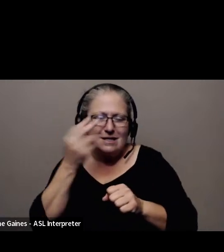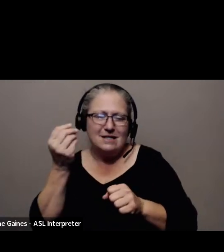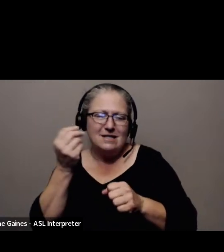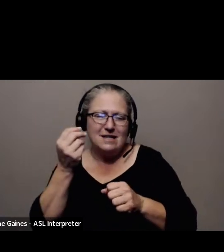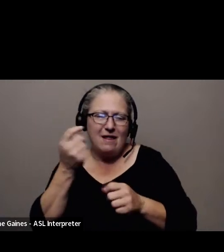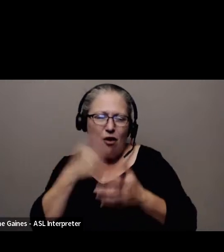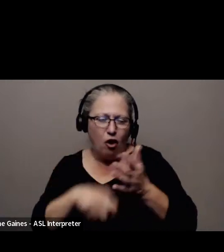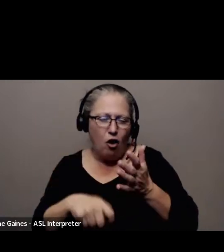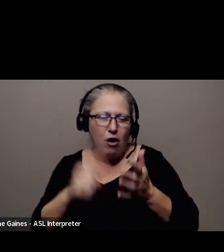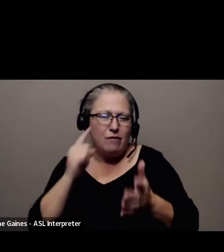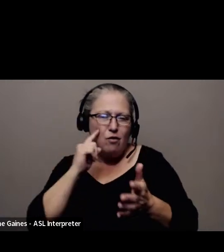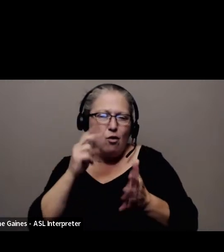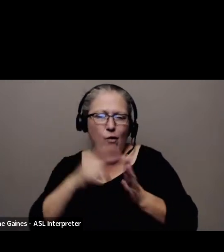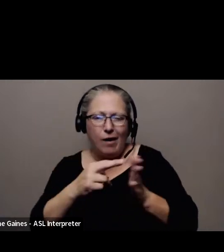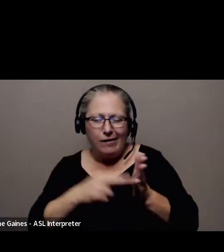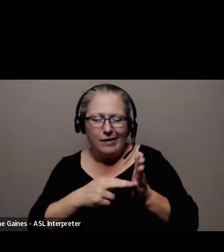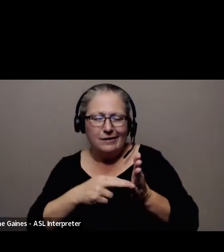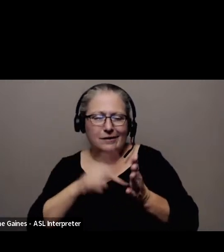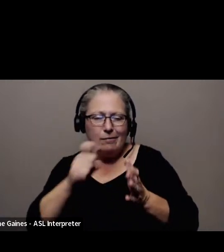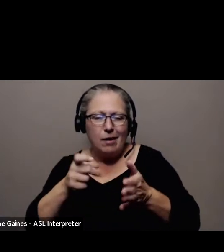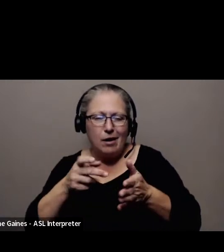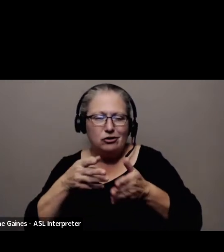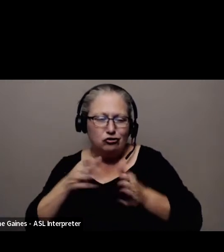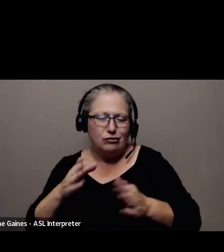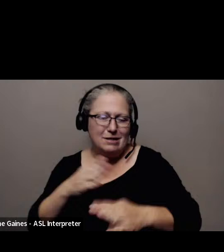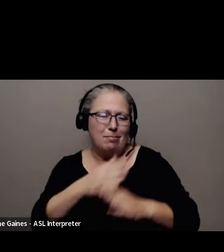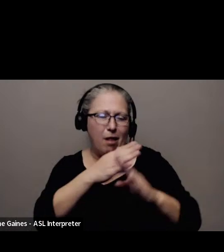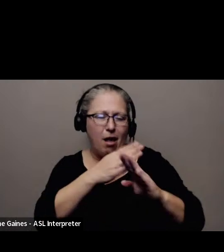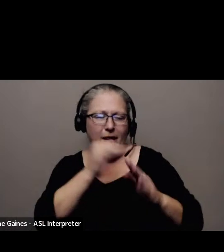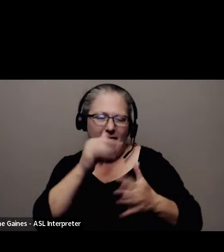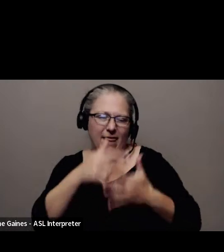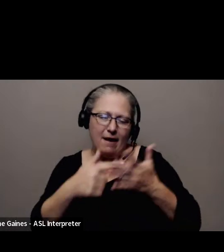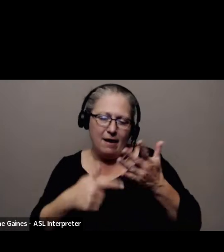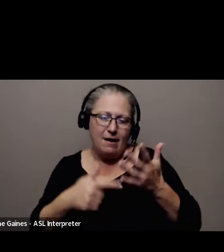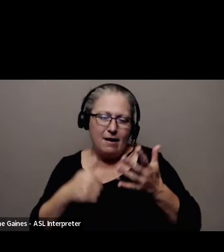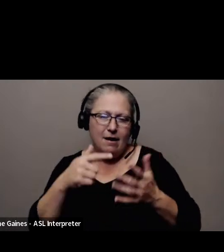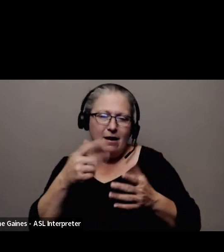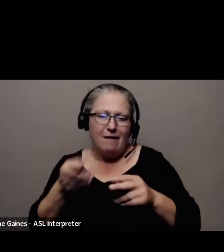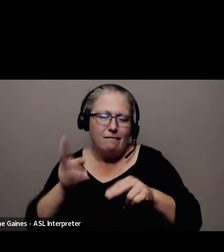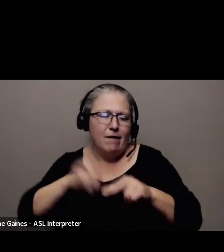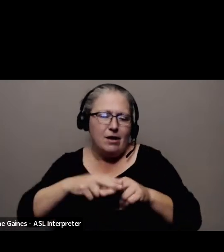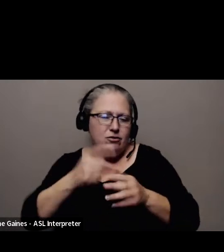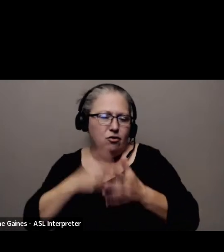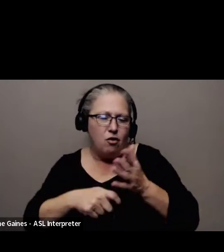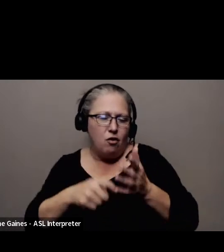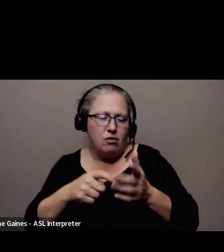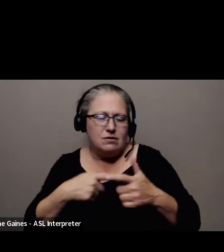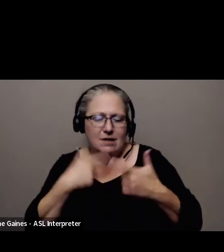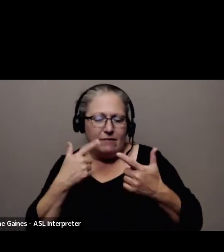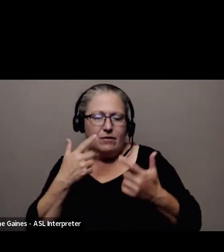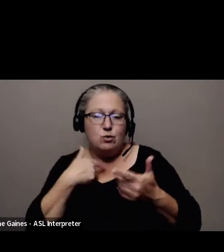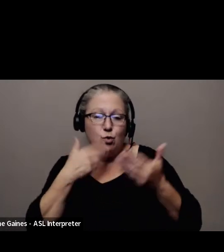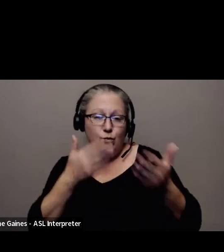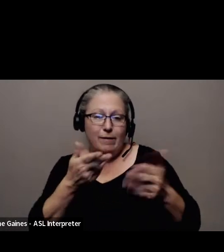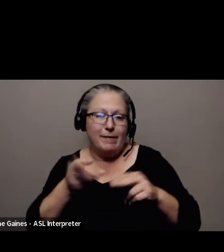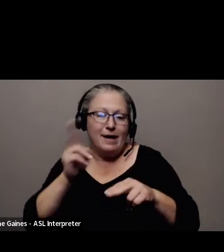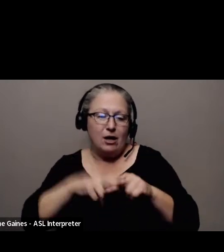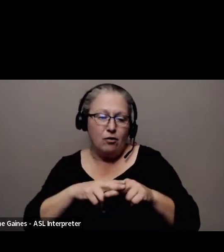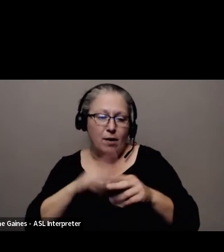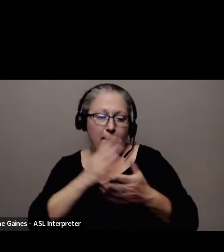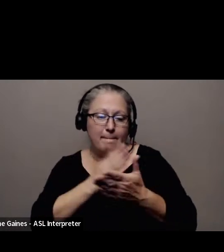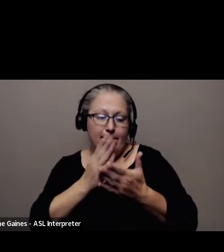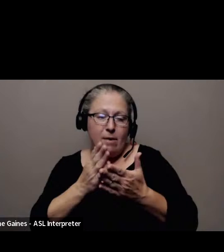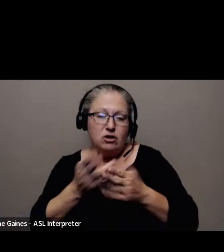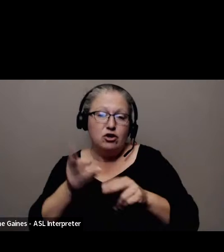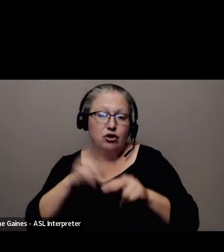the cost for regulations to have streets blocked off and those type of things, inflation, of course. So we're recommending an increase. We have the budget